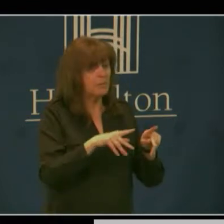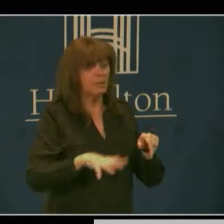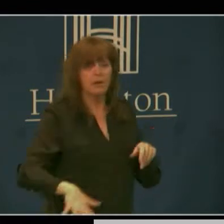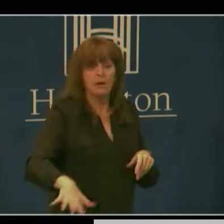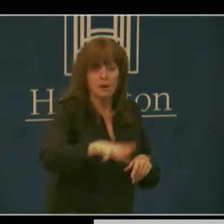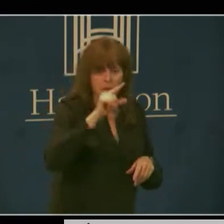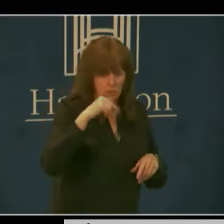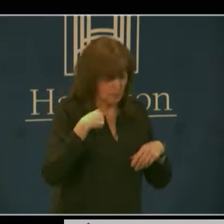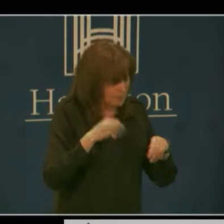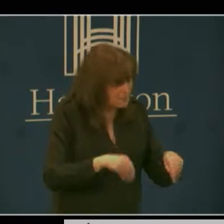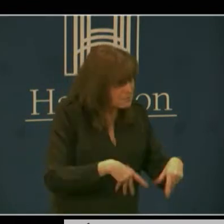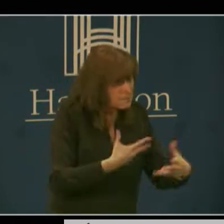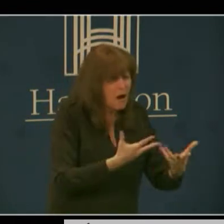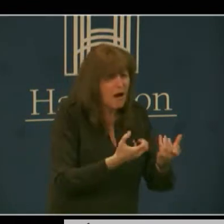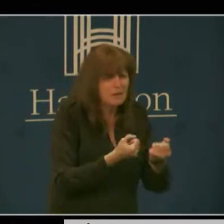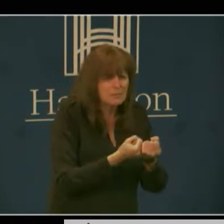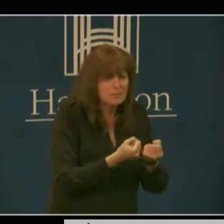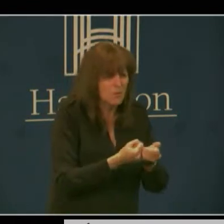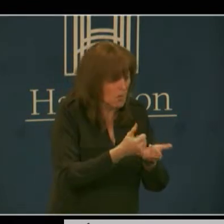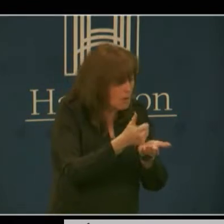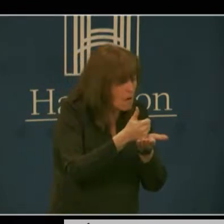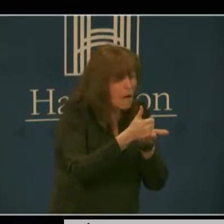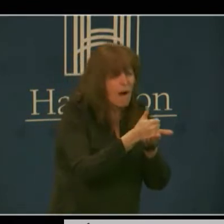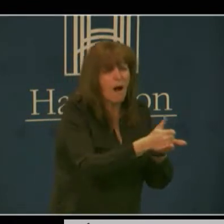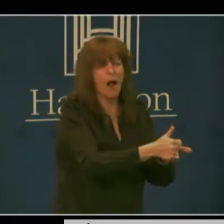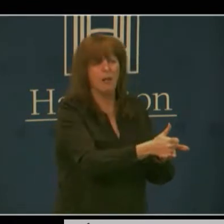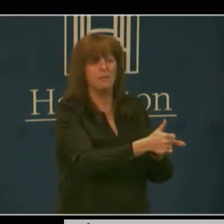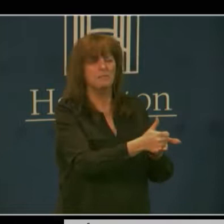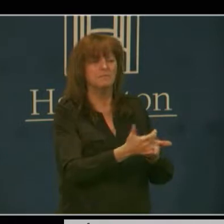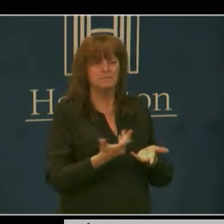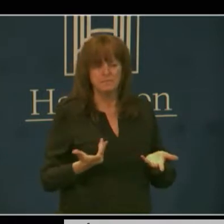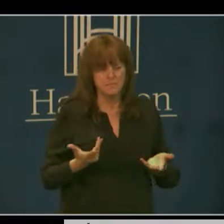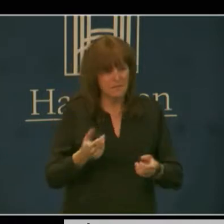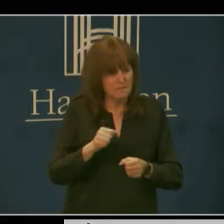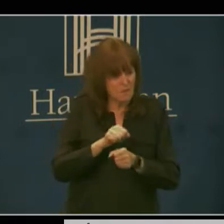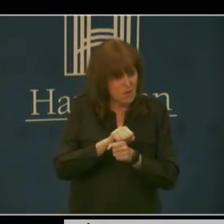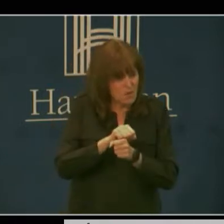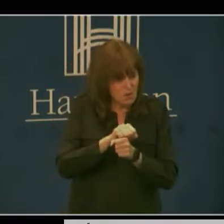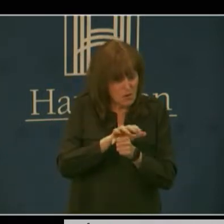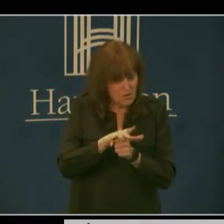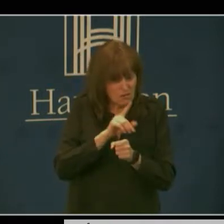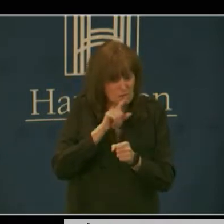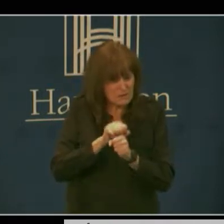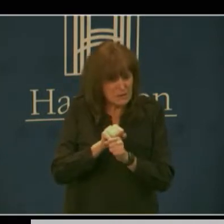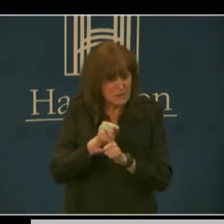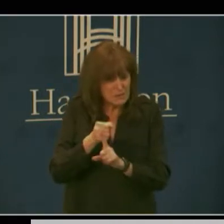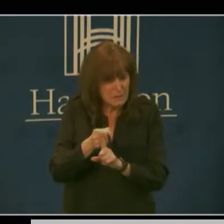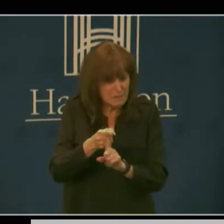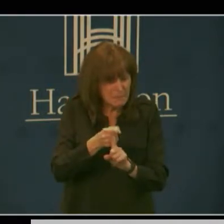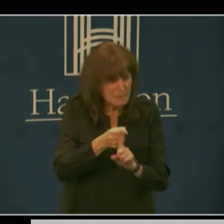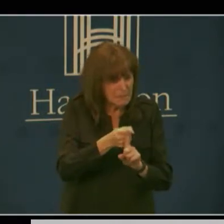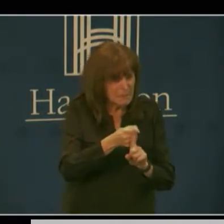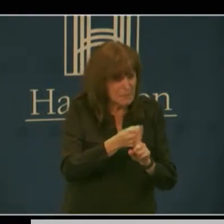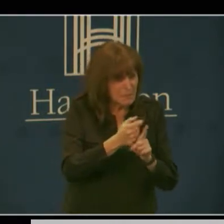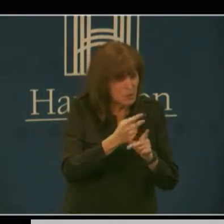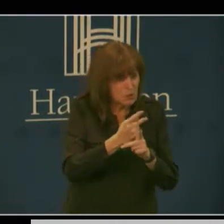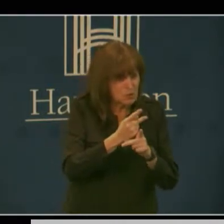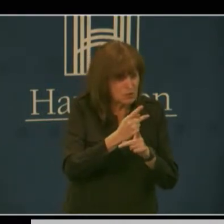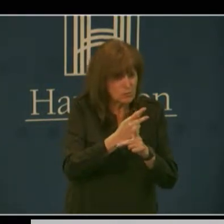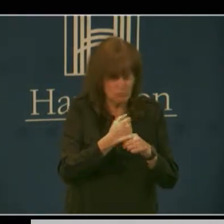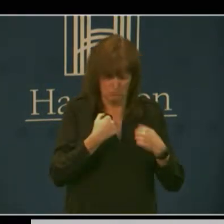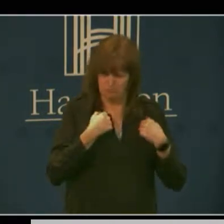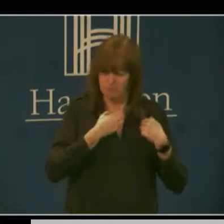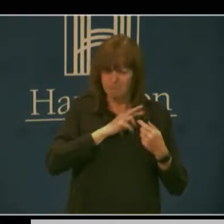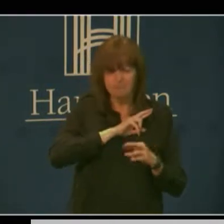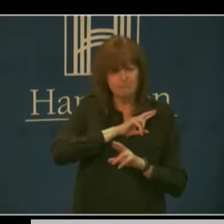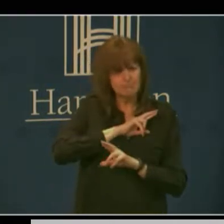community should COVID-19 affect particularly our homeless population. And we will continue to work with those partners to